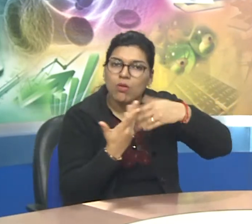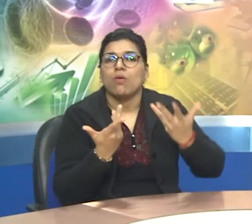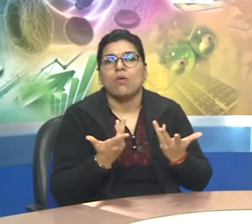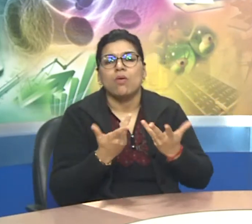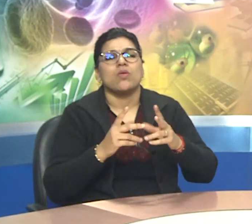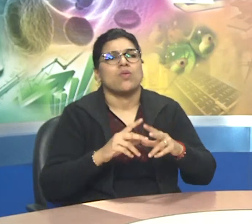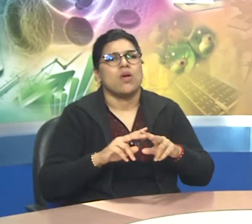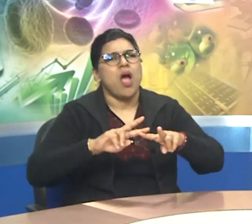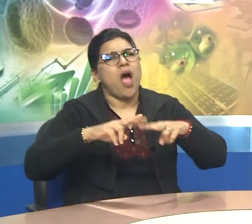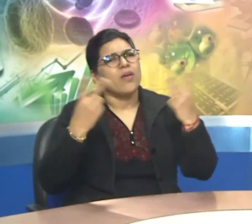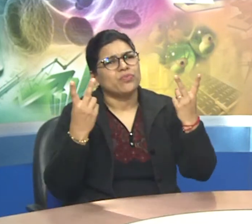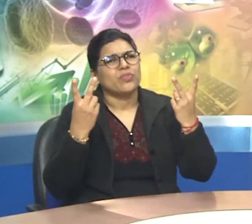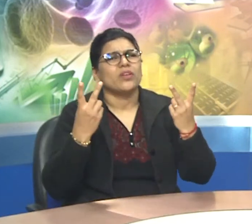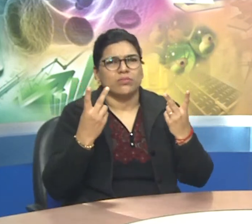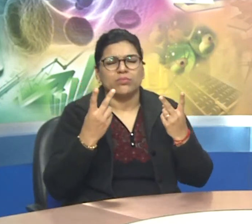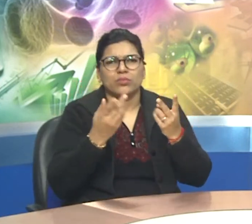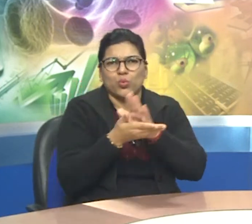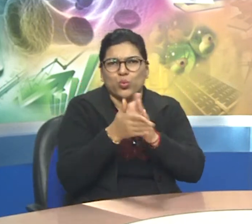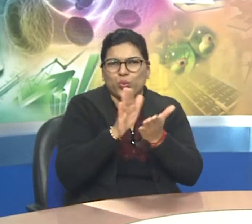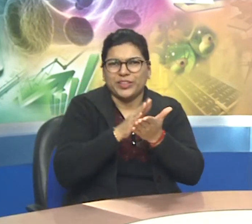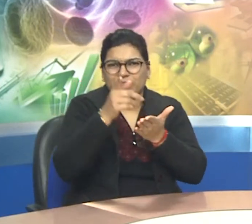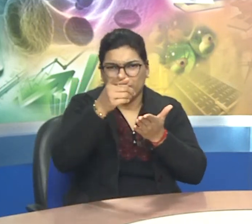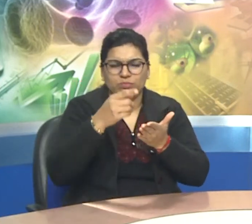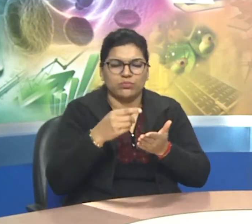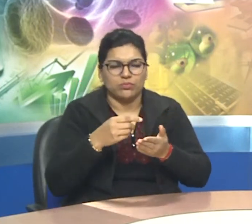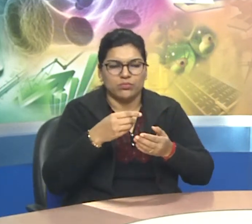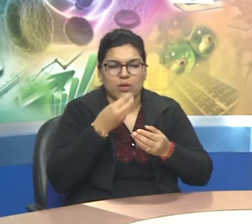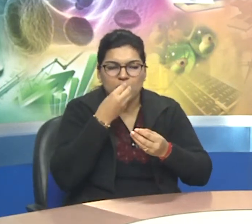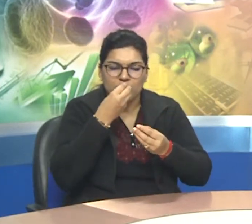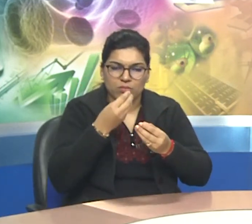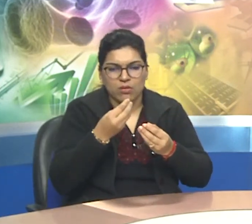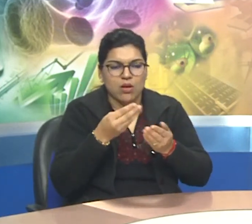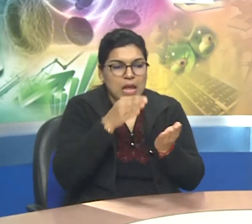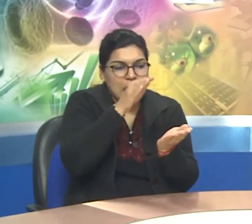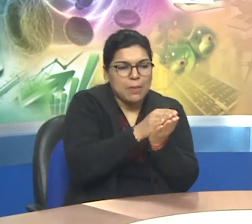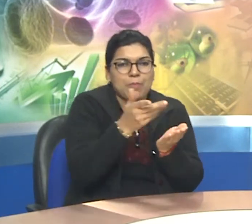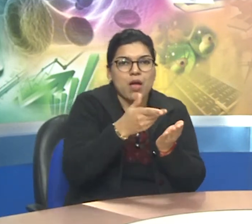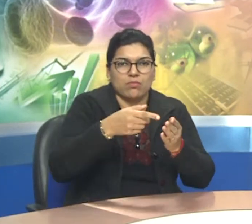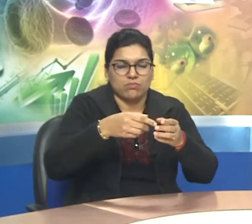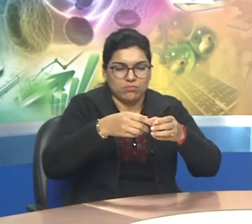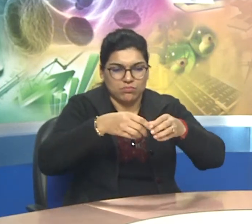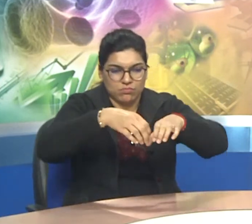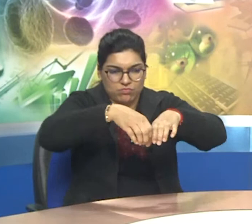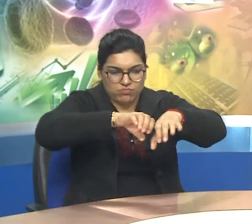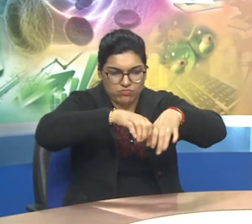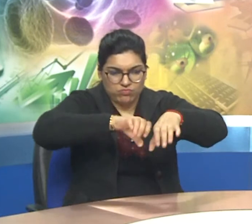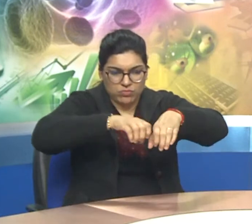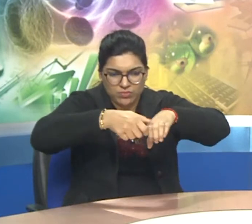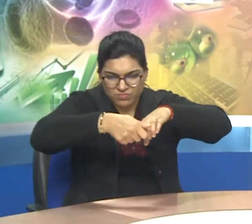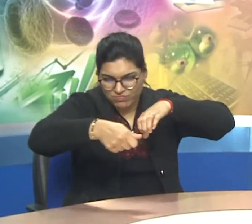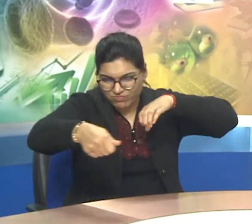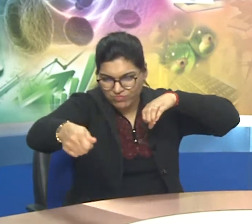there are various items which we use in our daily life. They are all made up